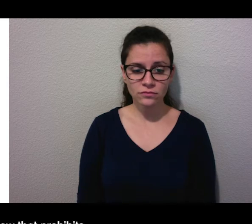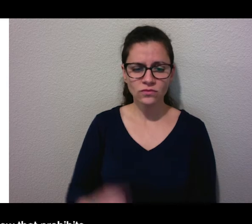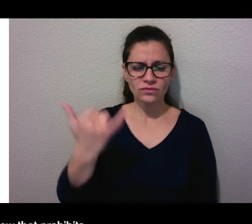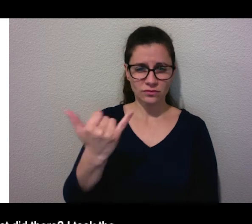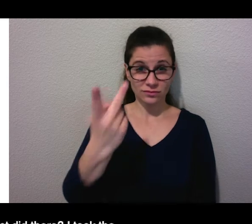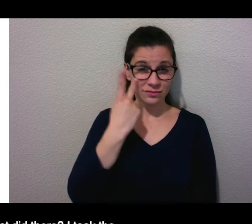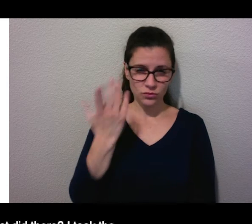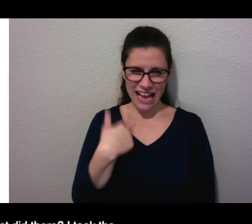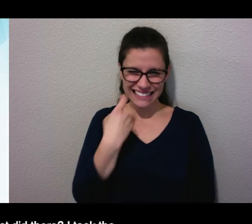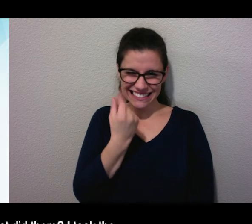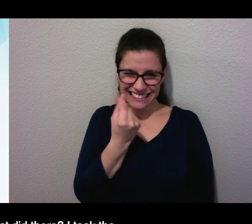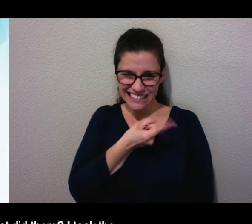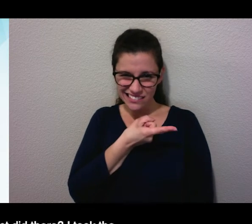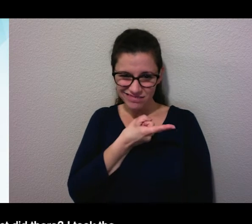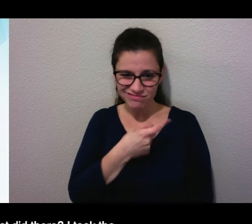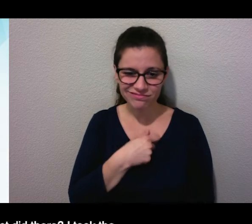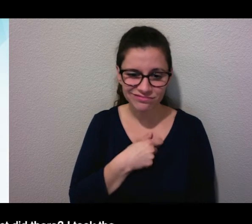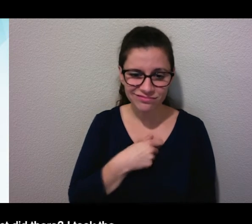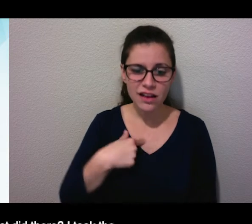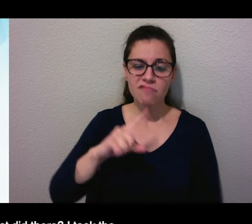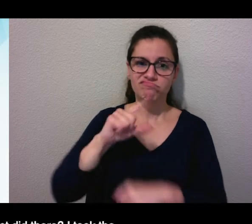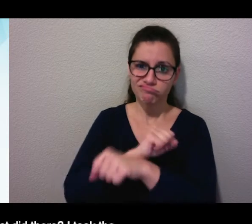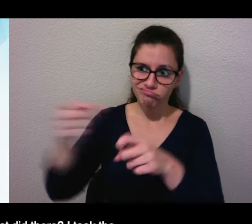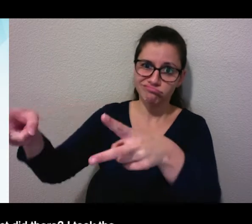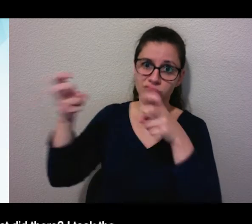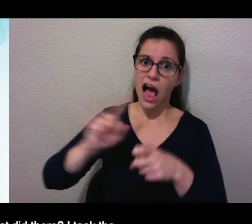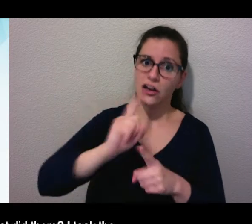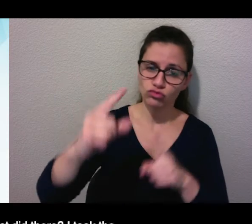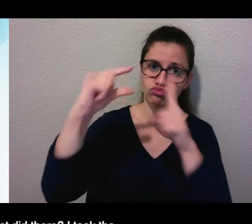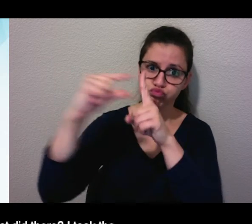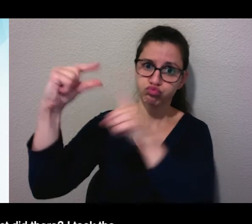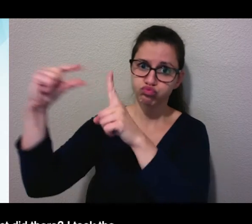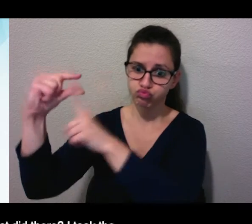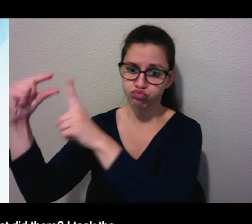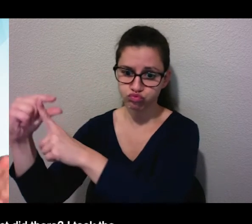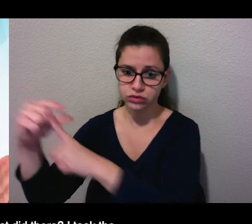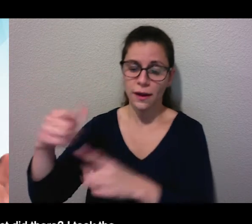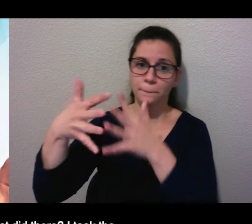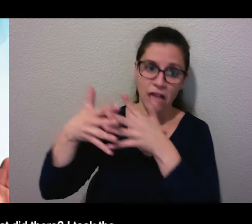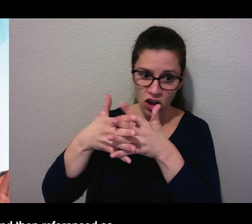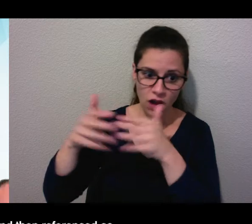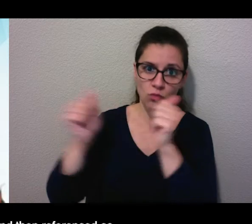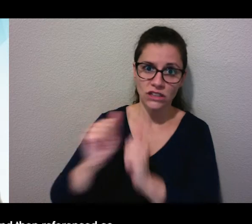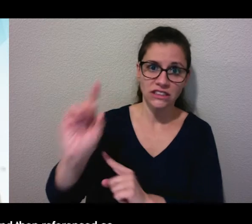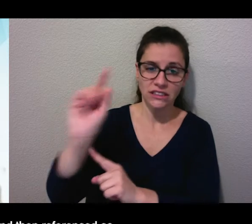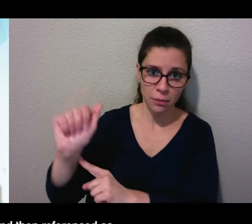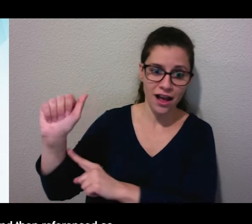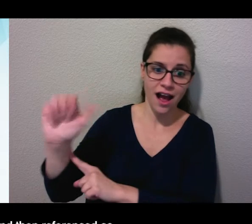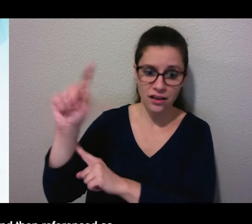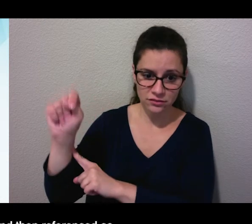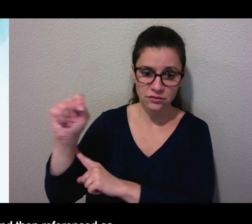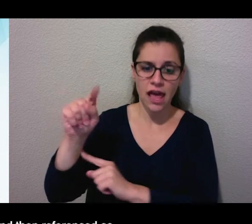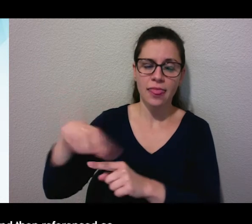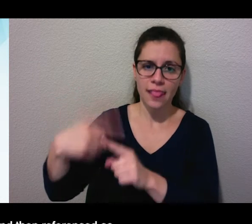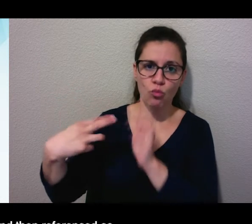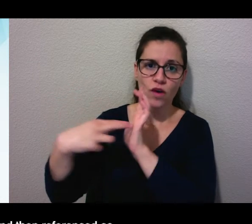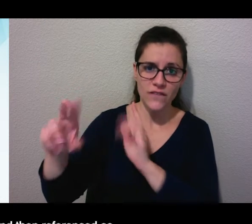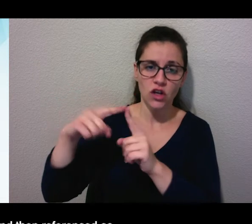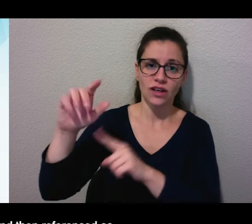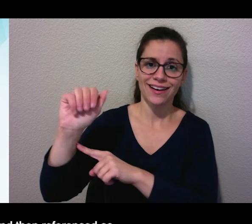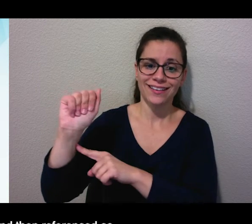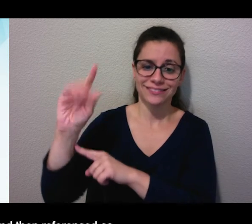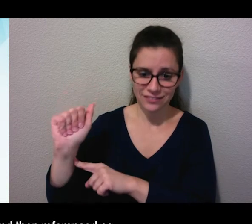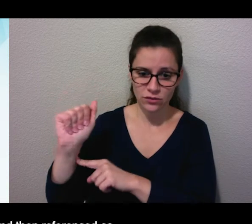on disability. So do you see what I just did there? I took the actual word, the Americans with Disabilities